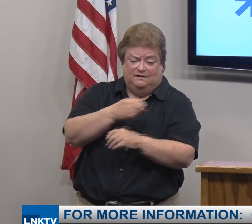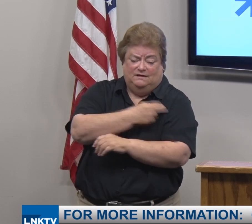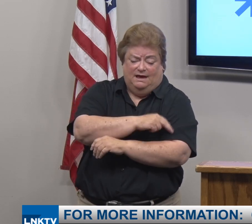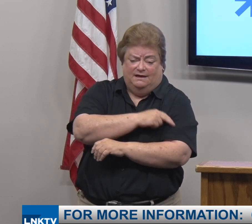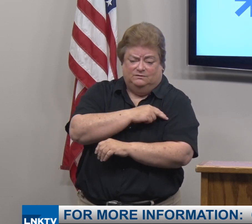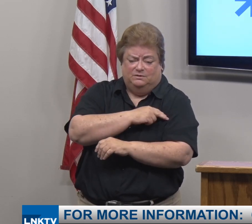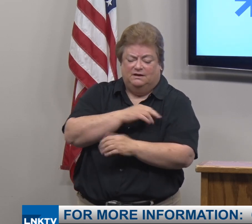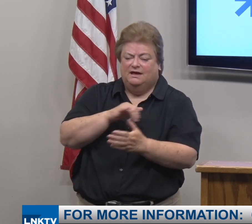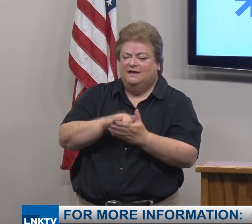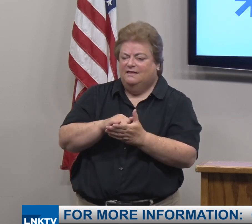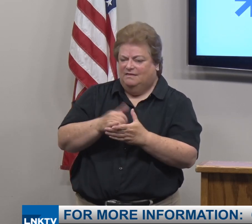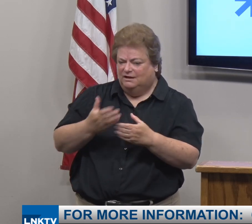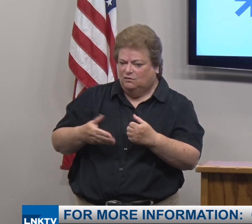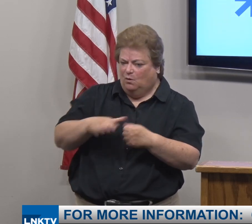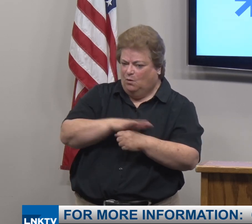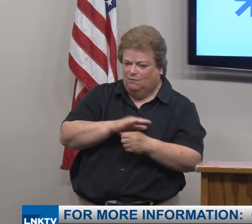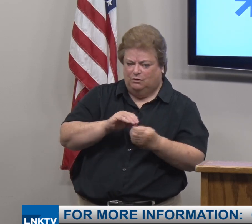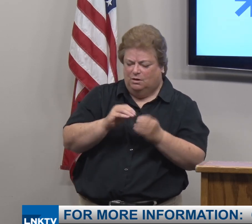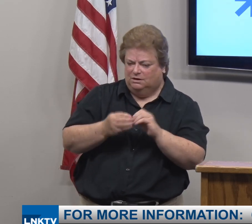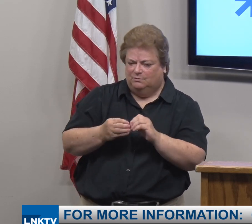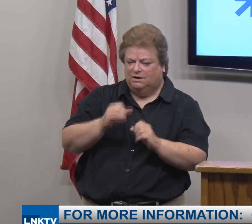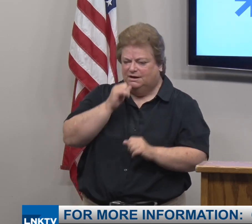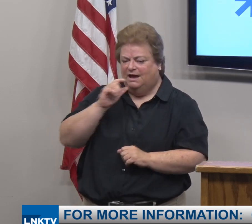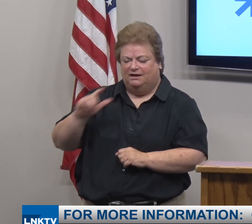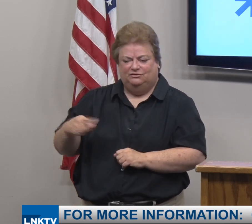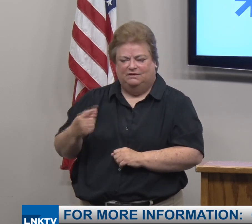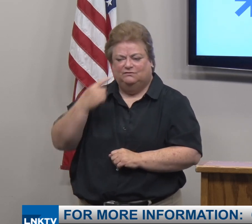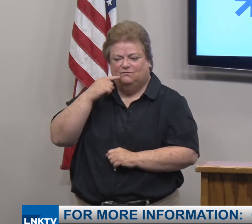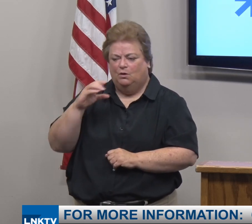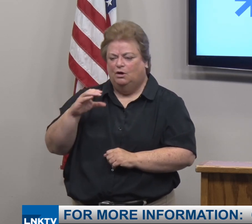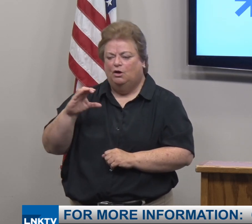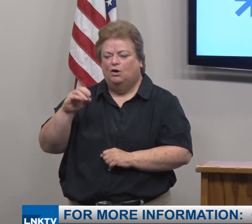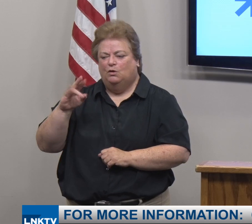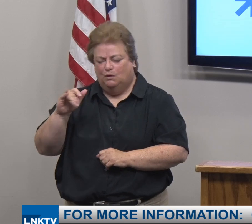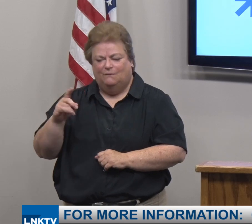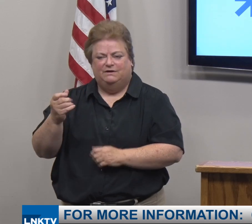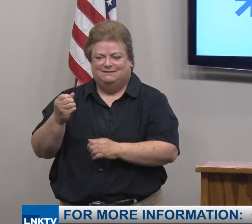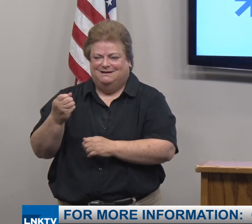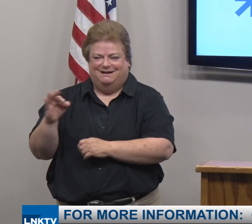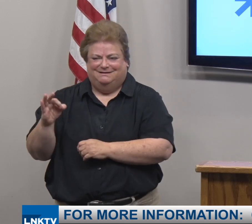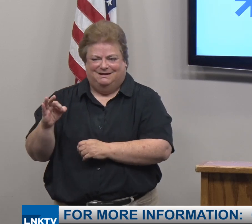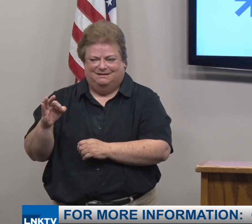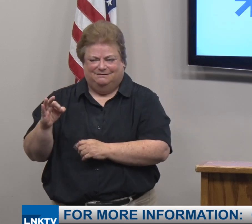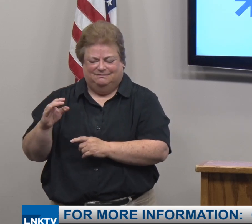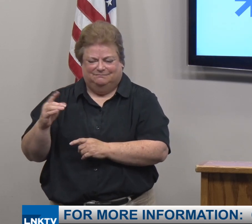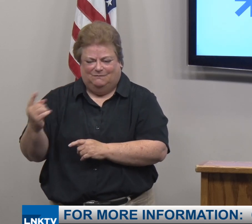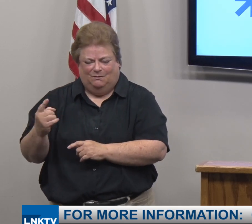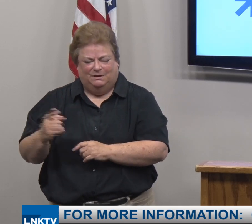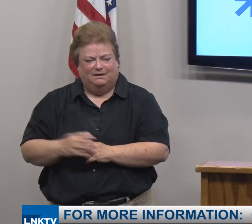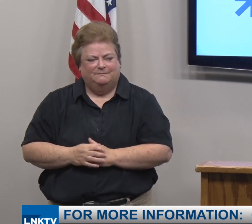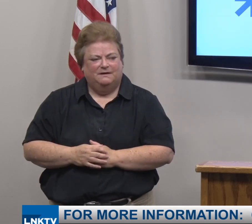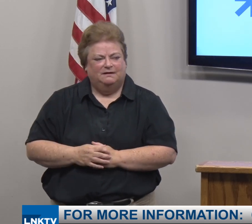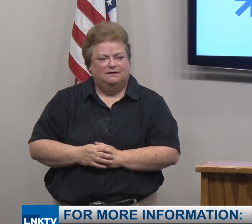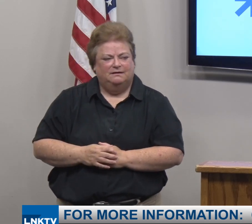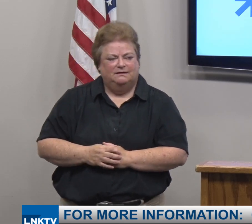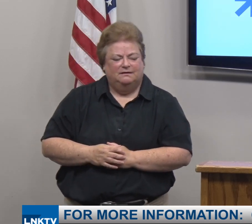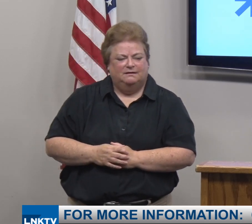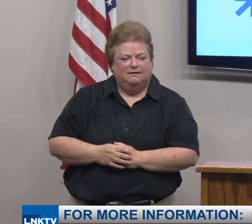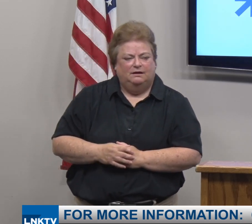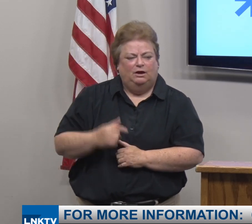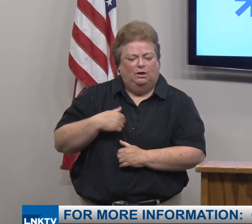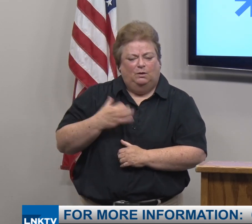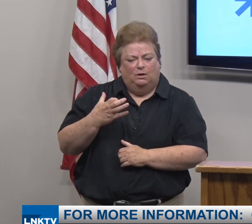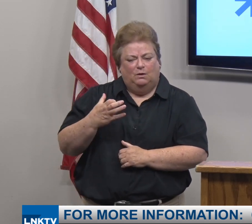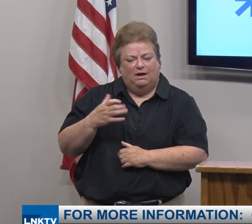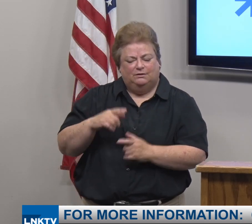is the overall number, not just the number of COVID-19 related patients. We also want to